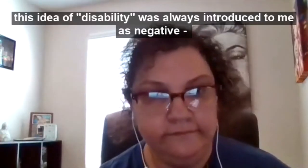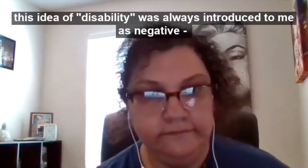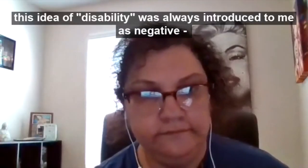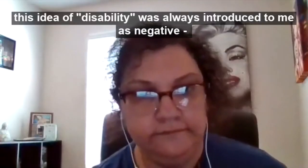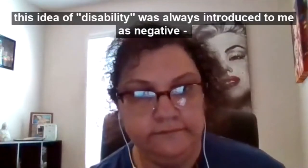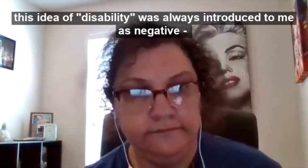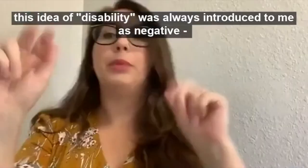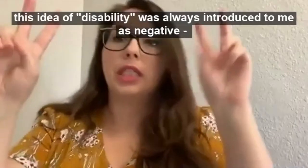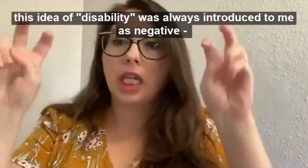of disability